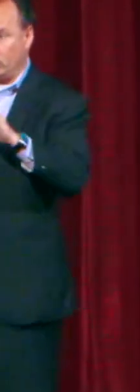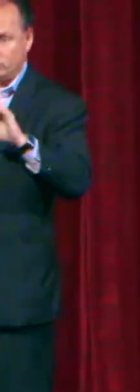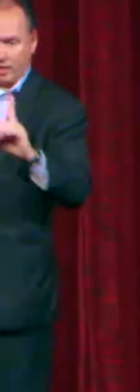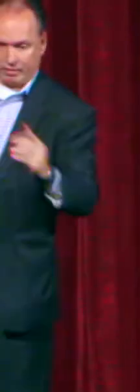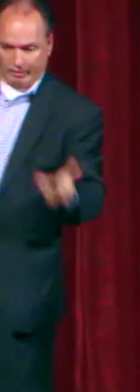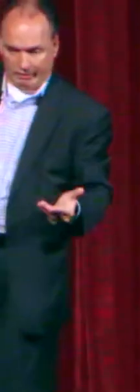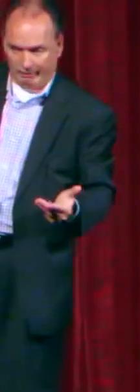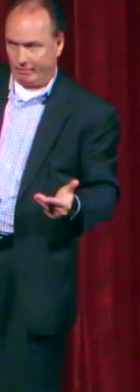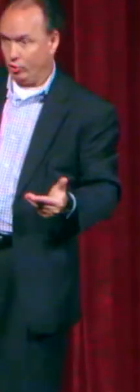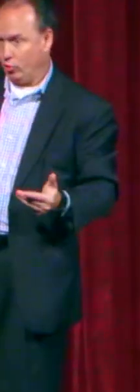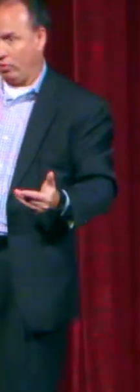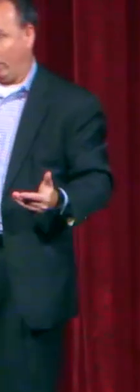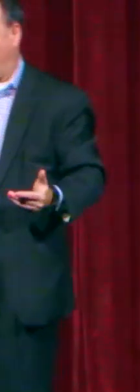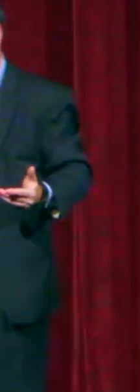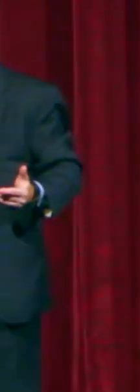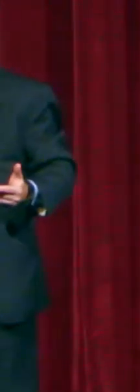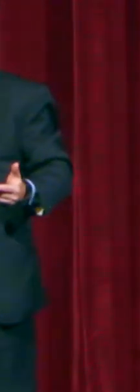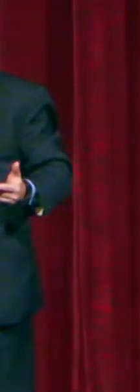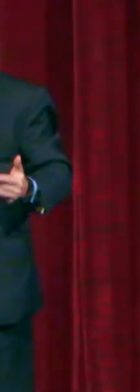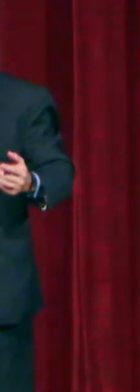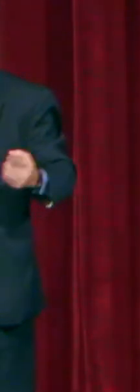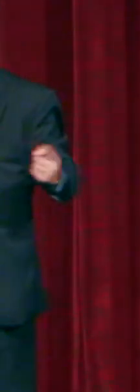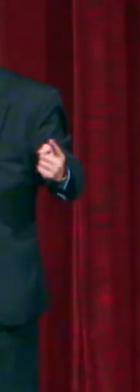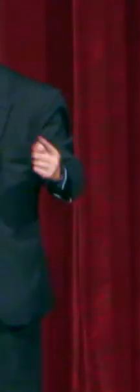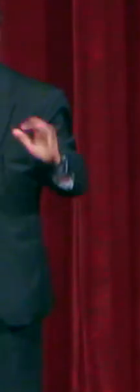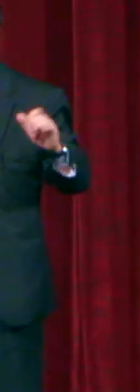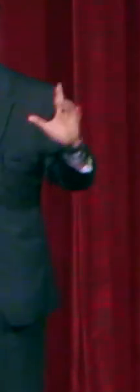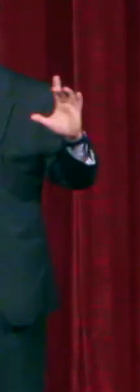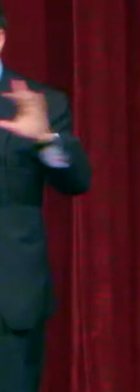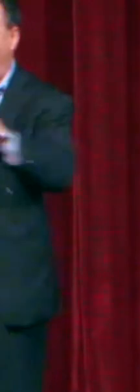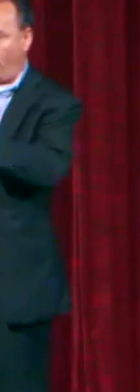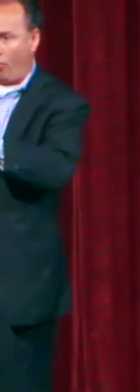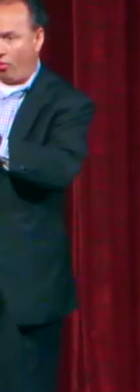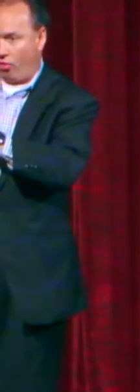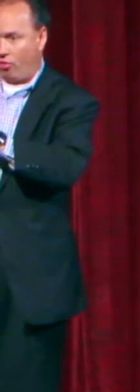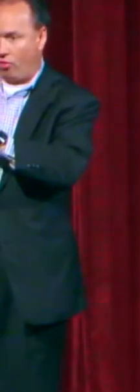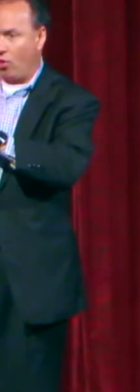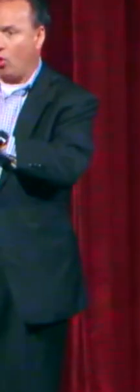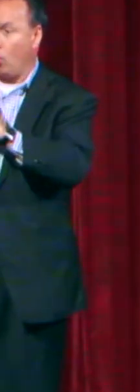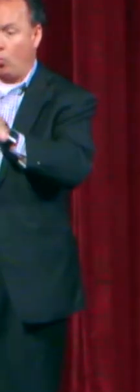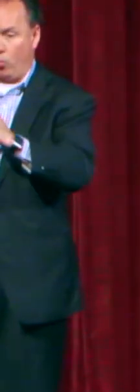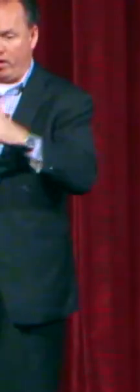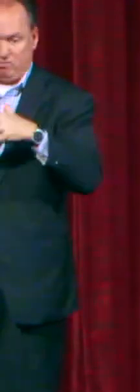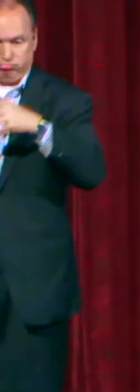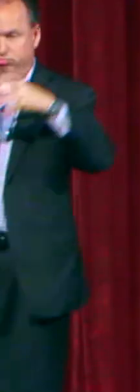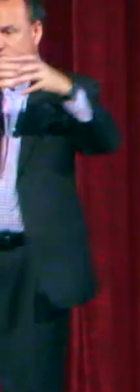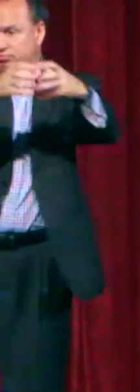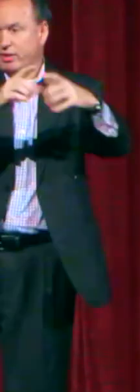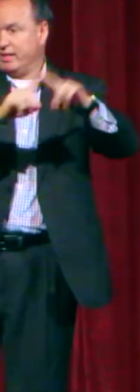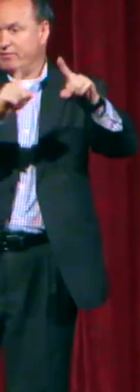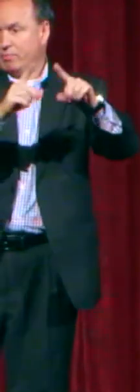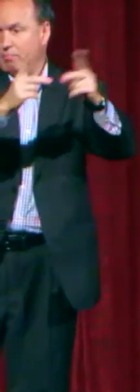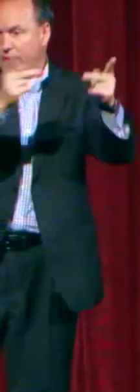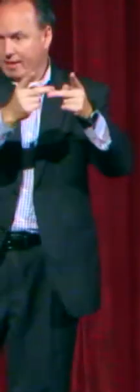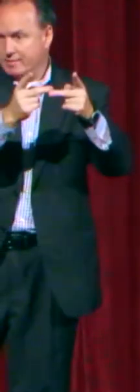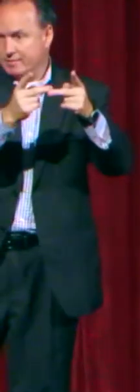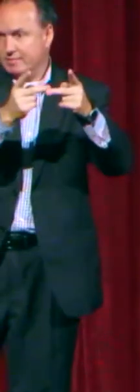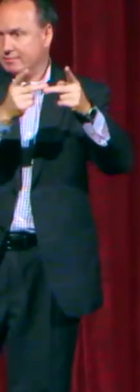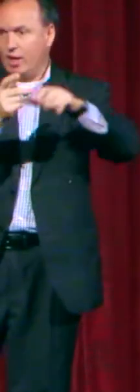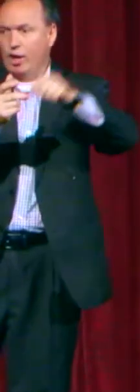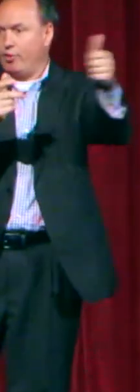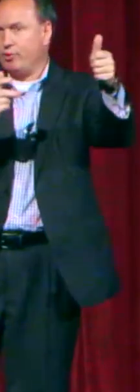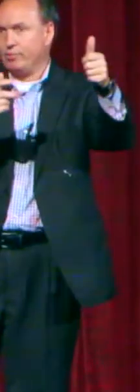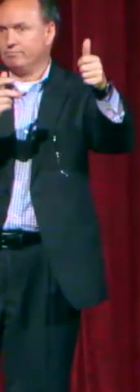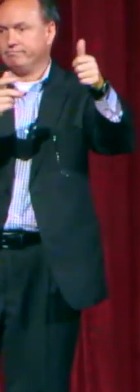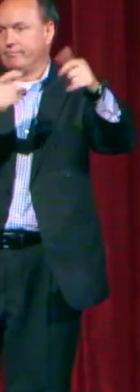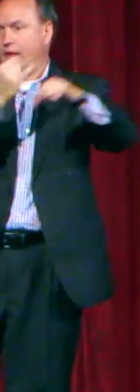and we have to evacuate and go to a different site, a different place where we would have